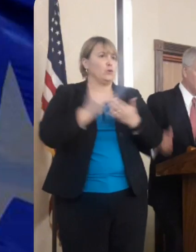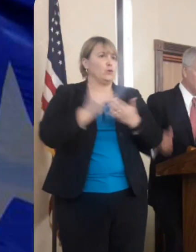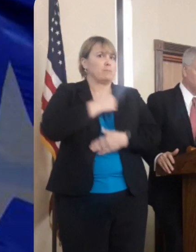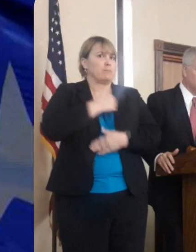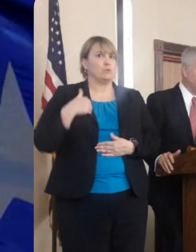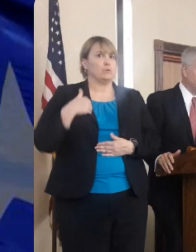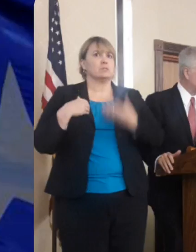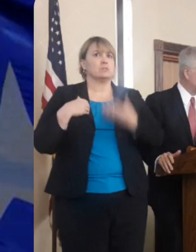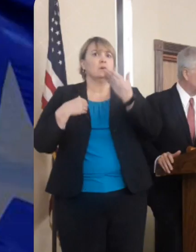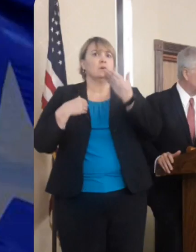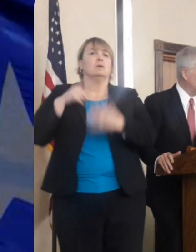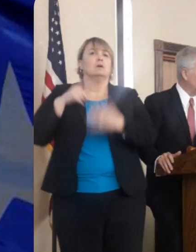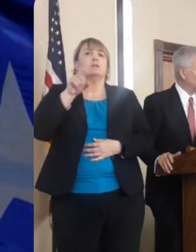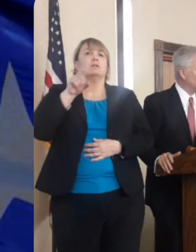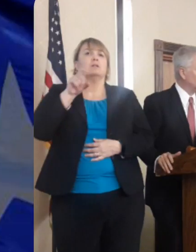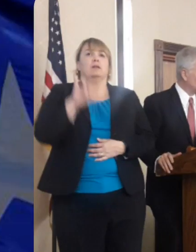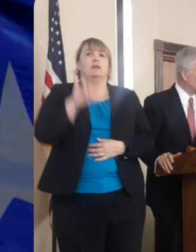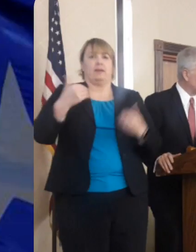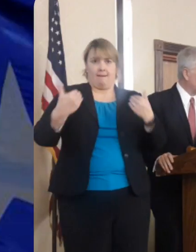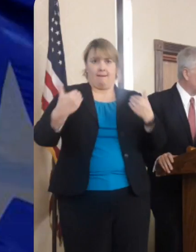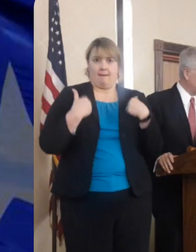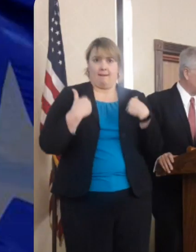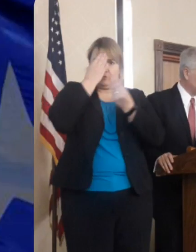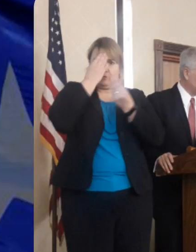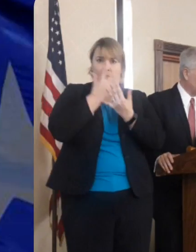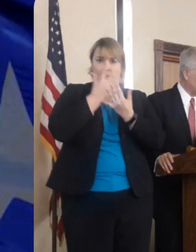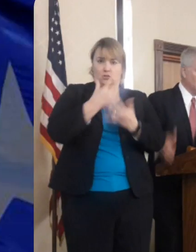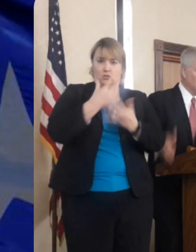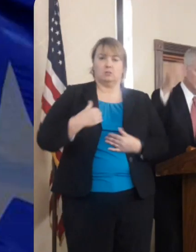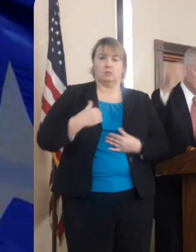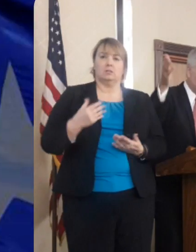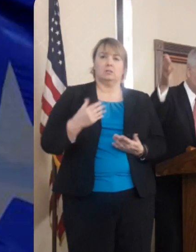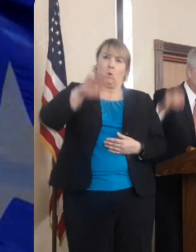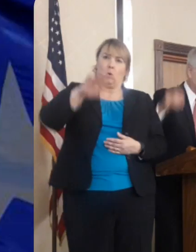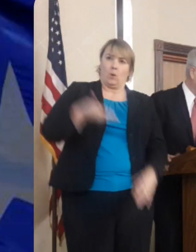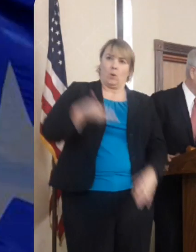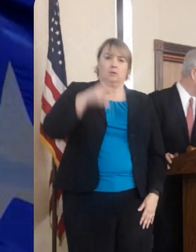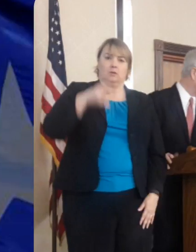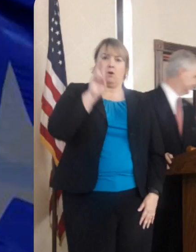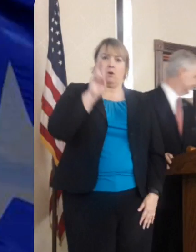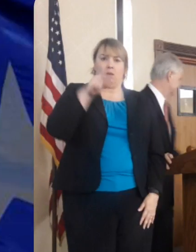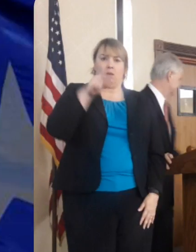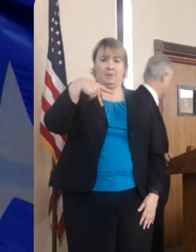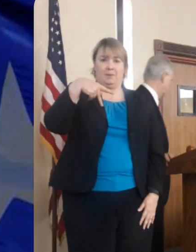helpful if he did so. Please welcome RPT Chair Larry Hicks.